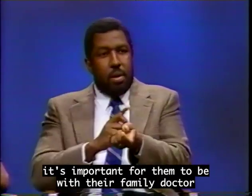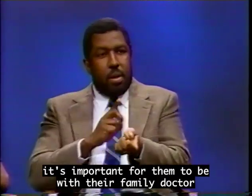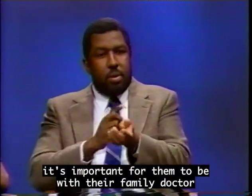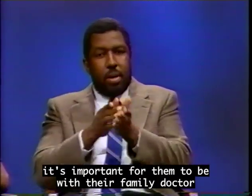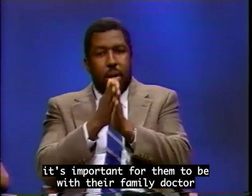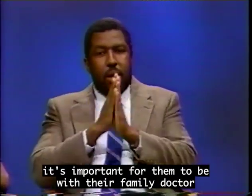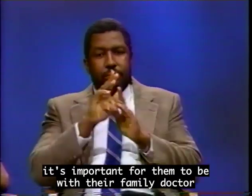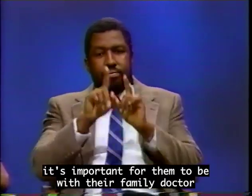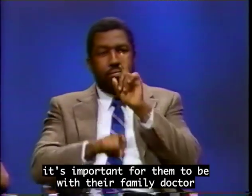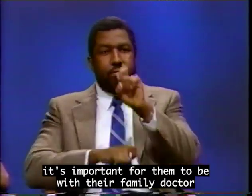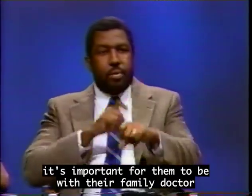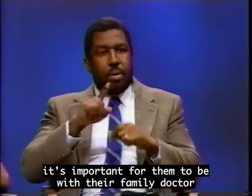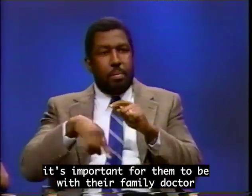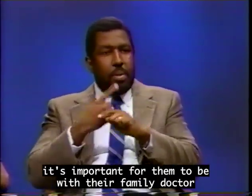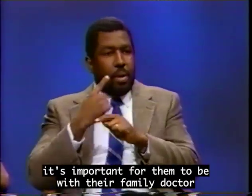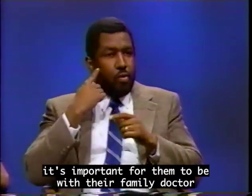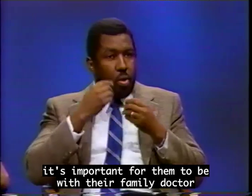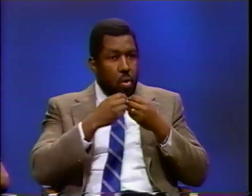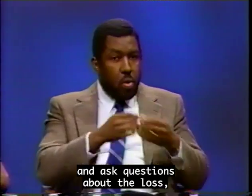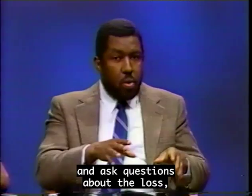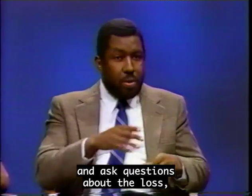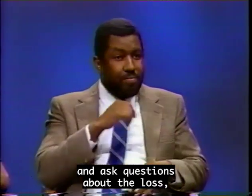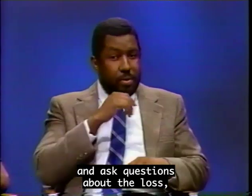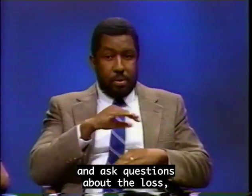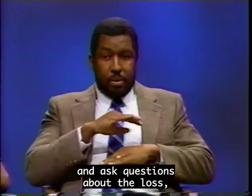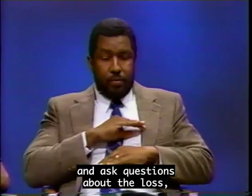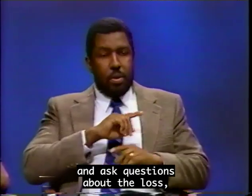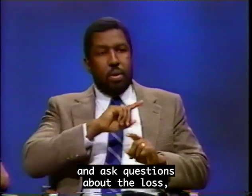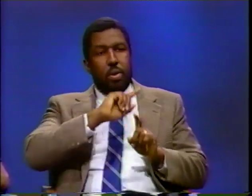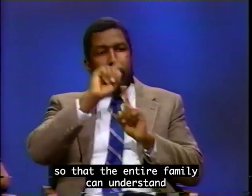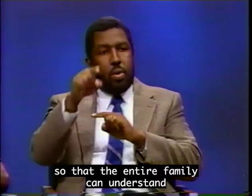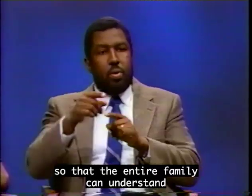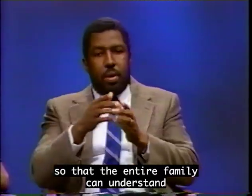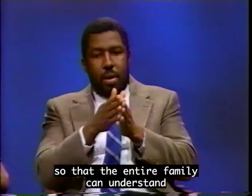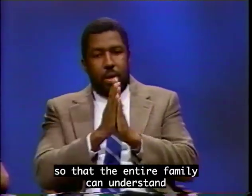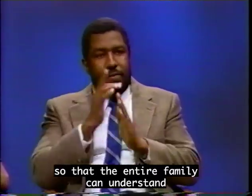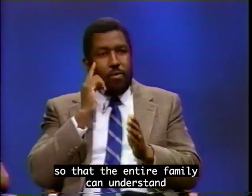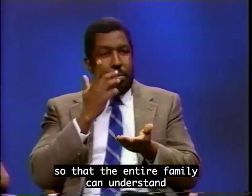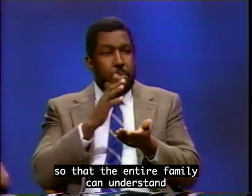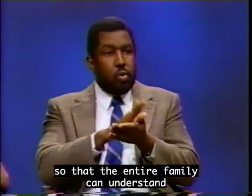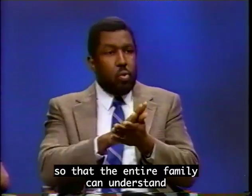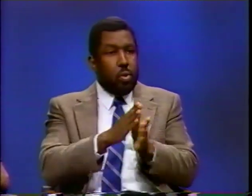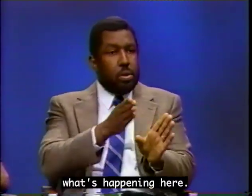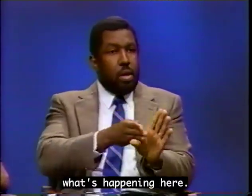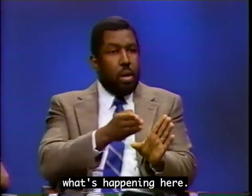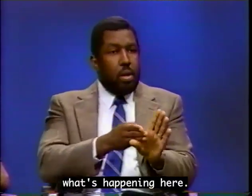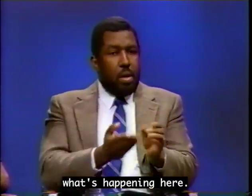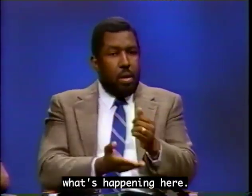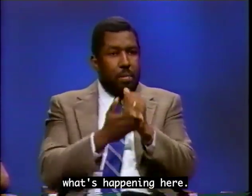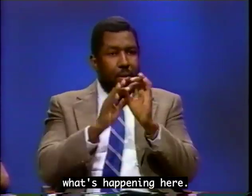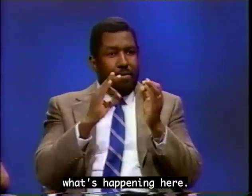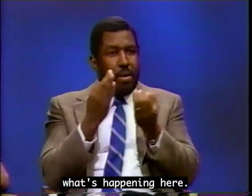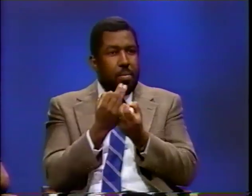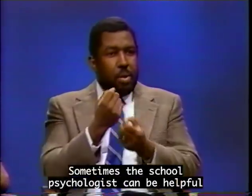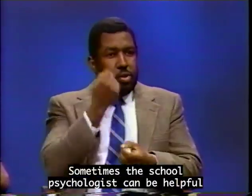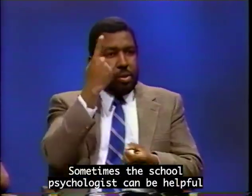them to be with their family doctor and ask questions about the loss so that the entire family can understand what's happening here. Sometimes a